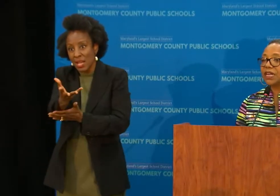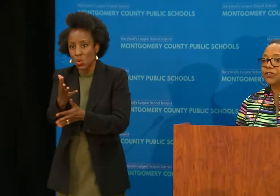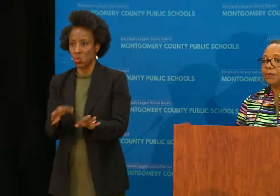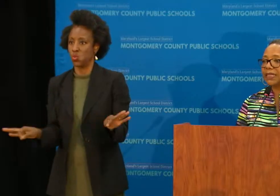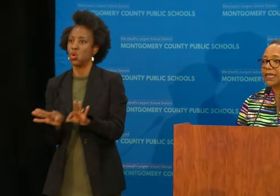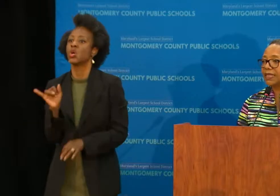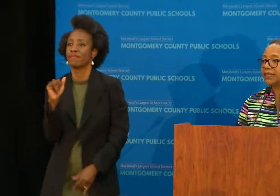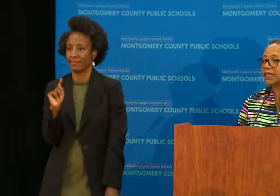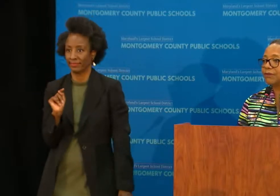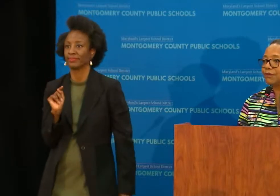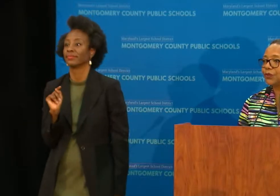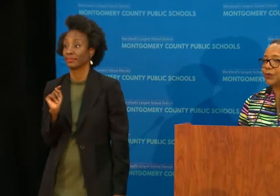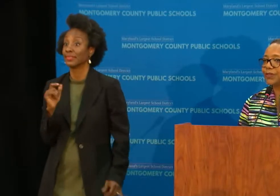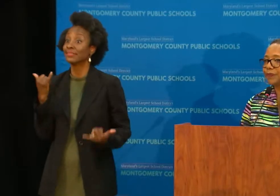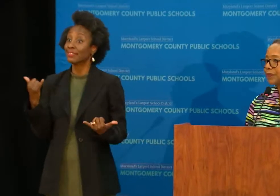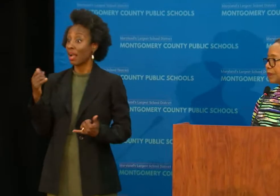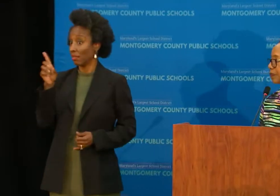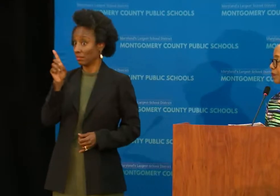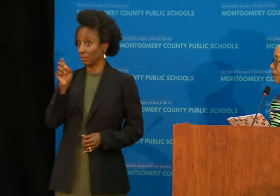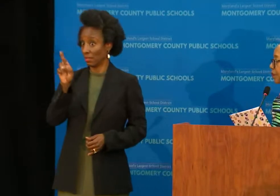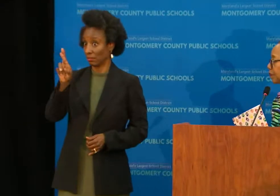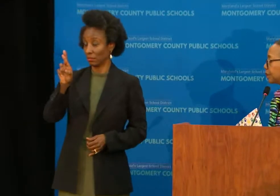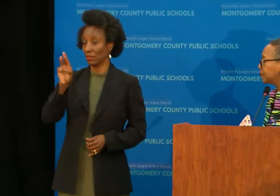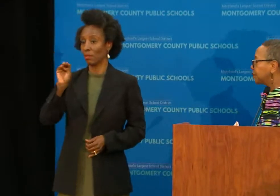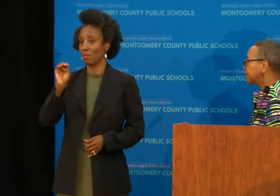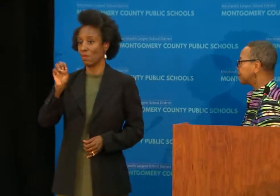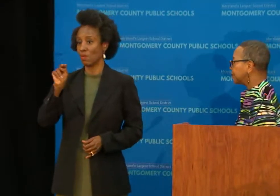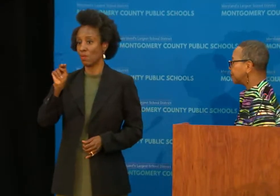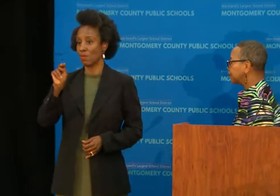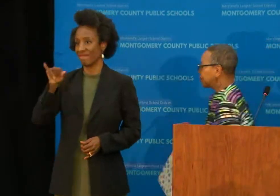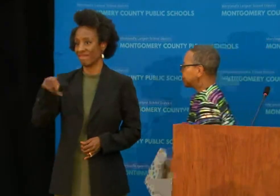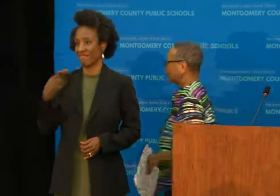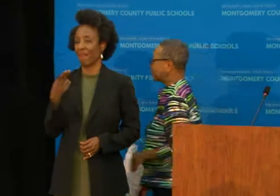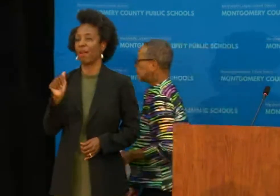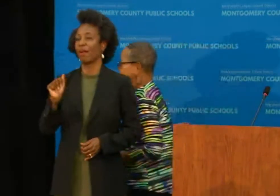to ask Dr. McKnight to come forward.